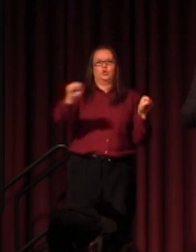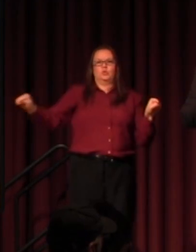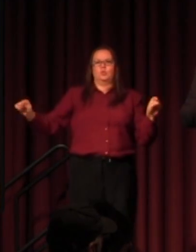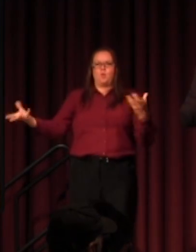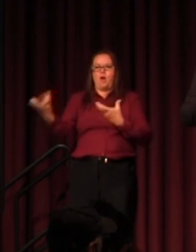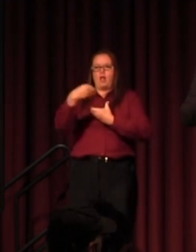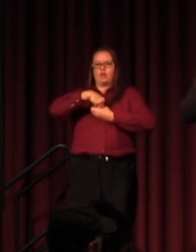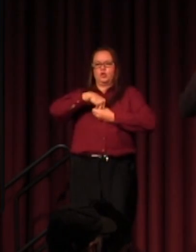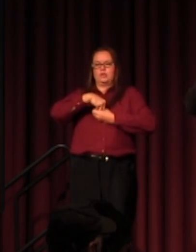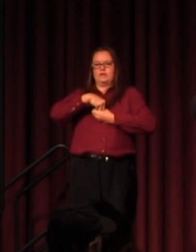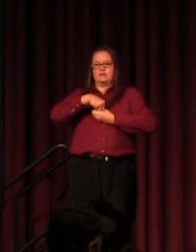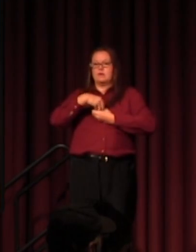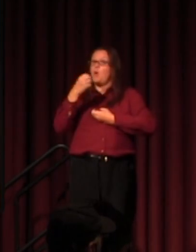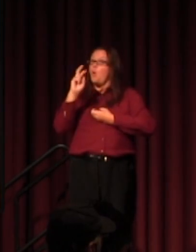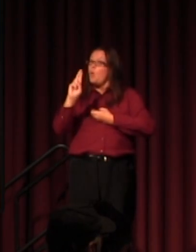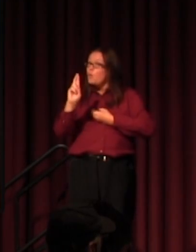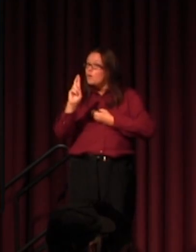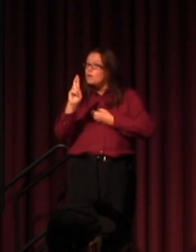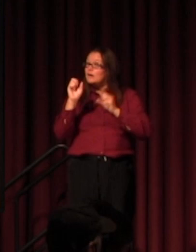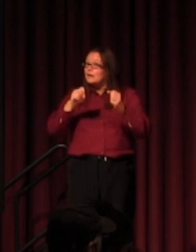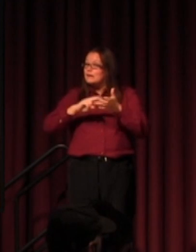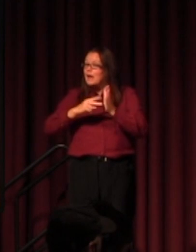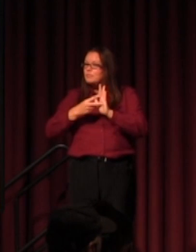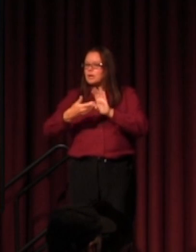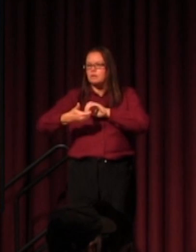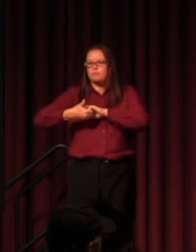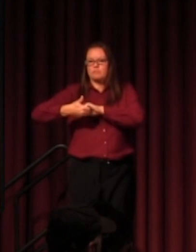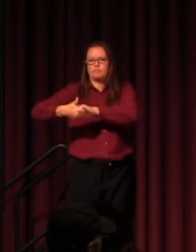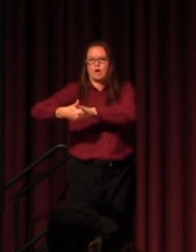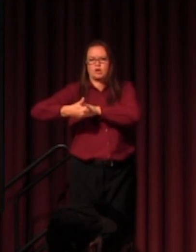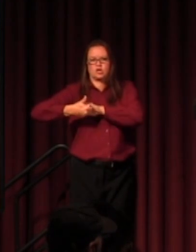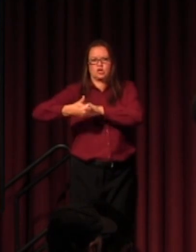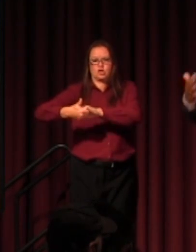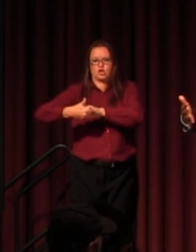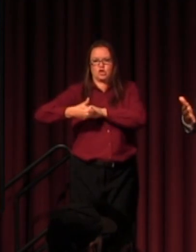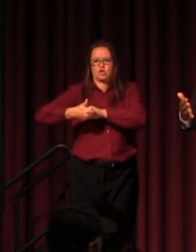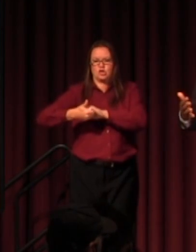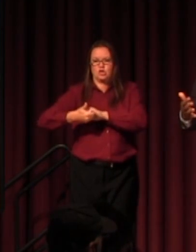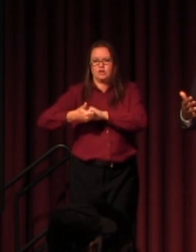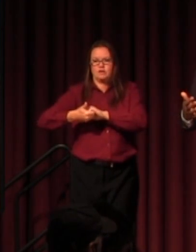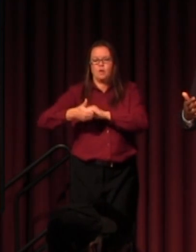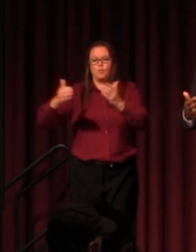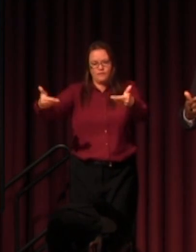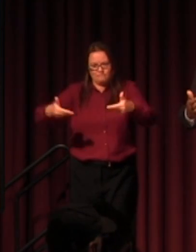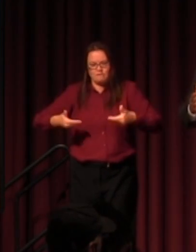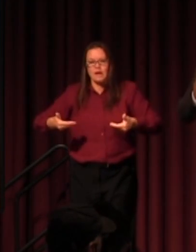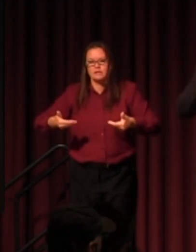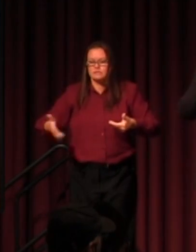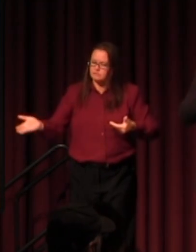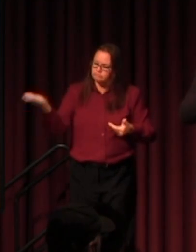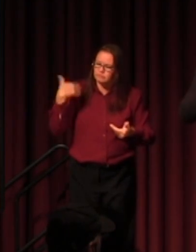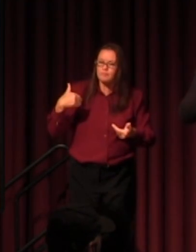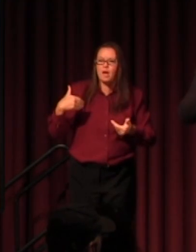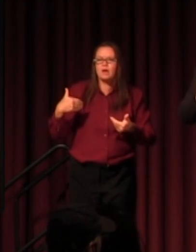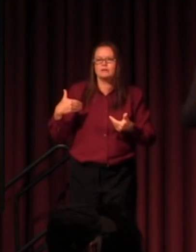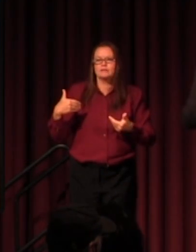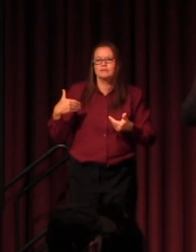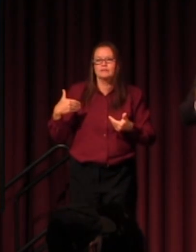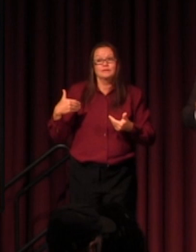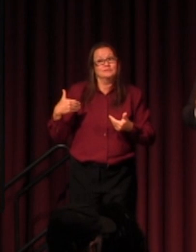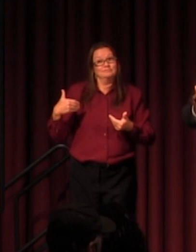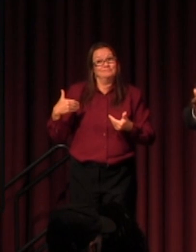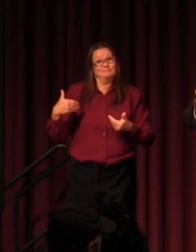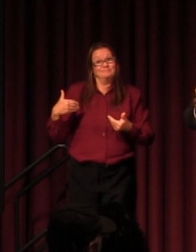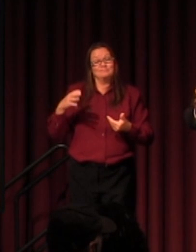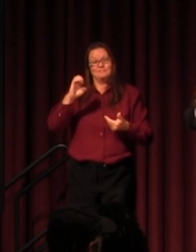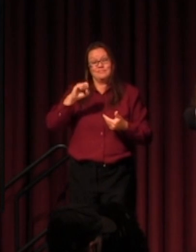or we're going to partner with you, we're inviting you in to be a partner. The difference between those two things is